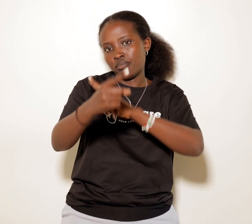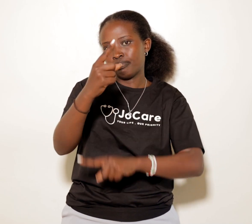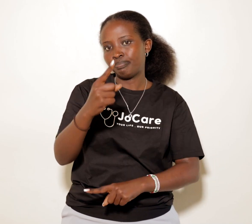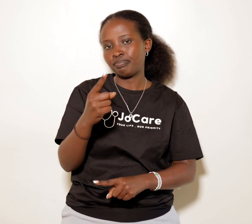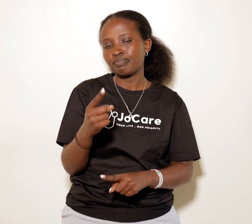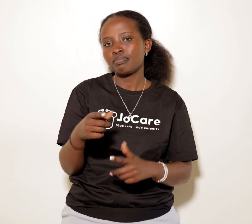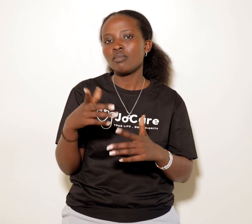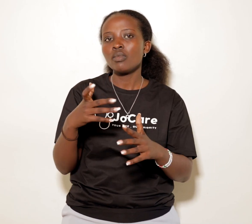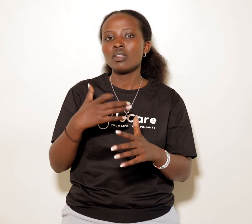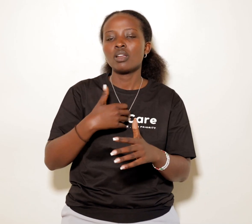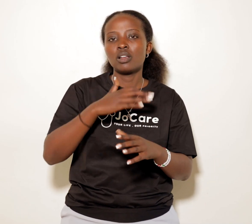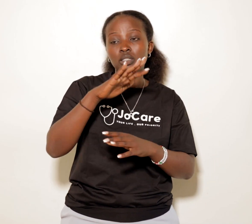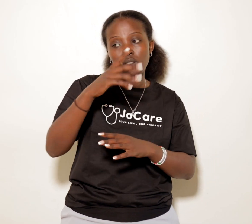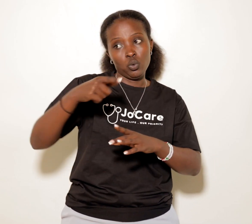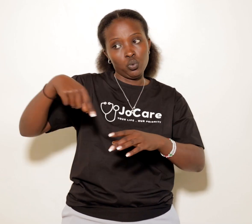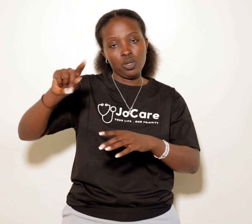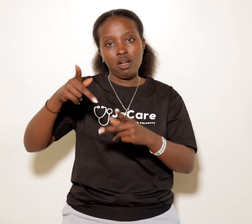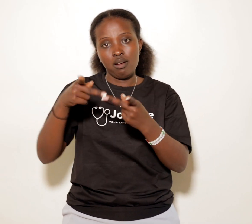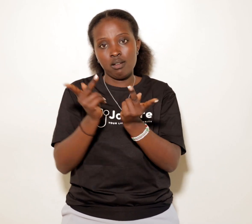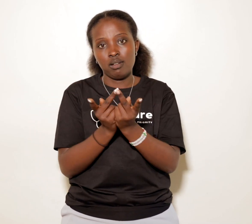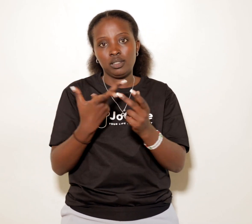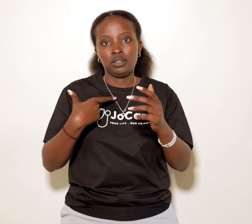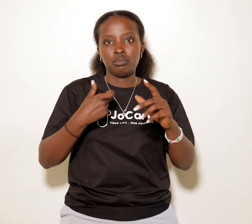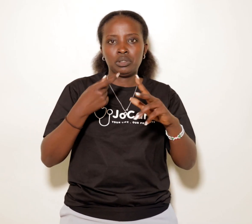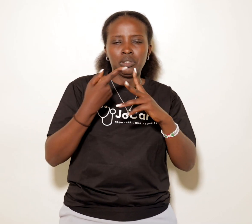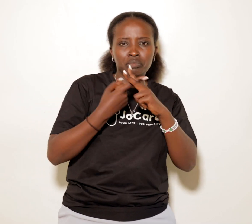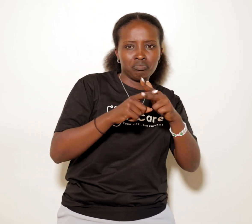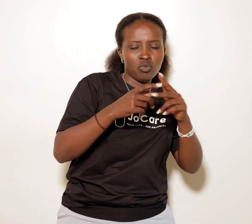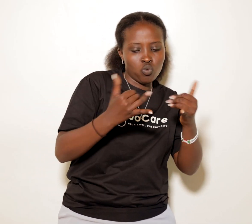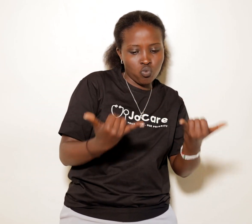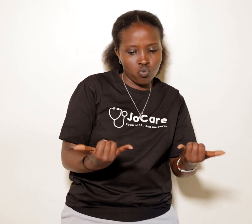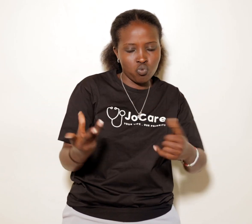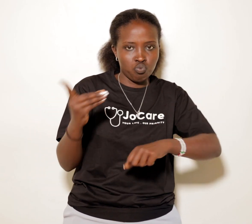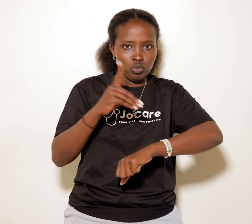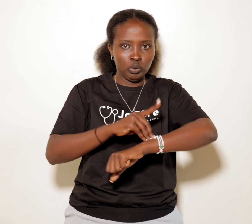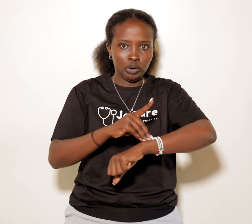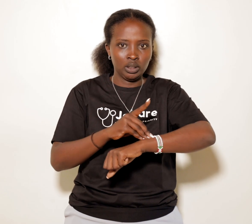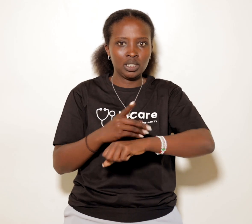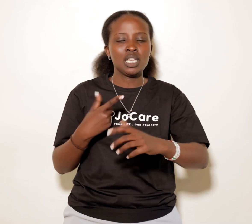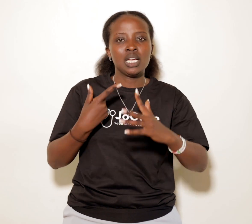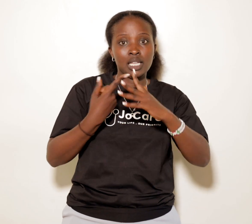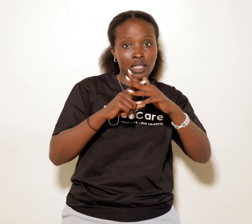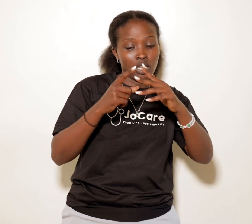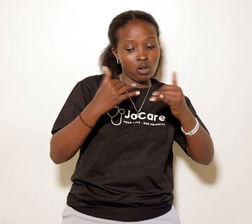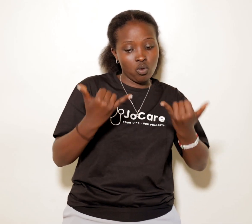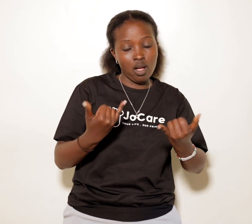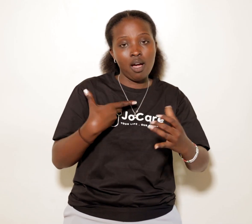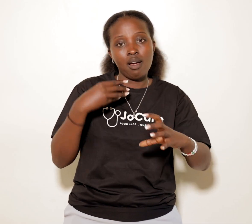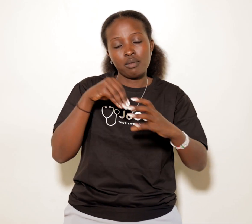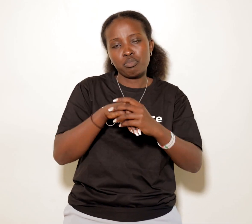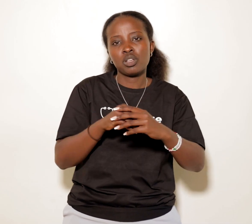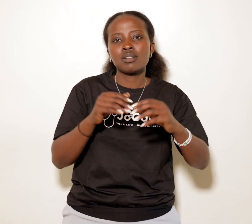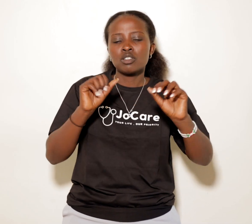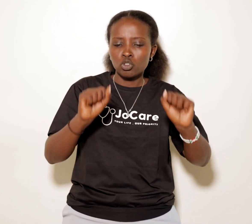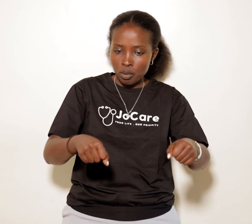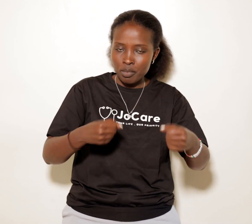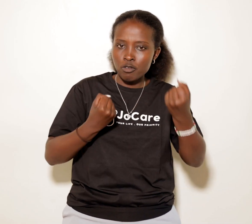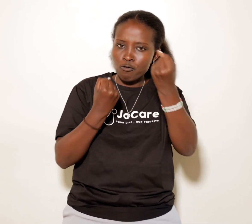going to go with the technology of today, what the role of technology can help to enhancing